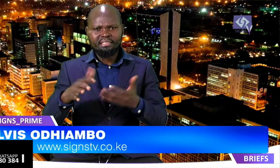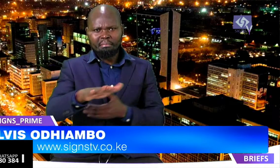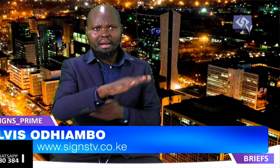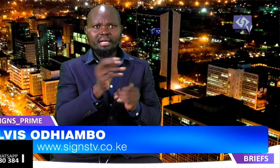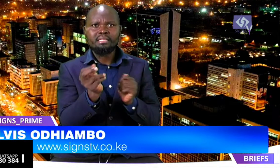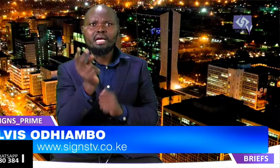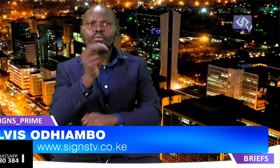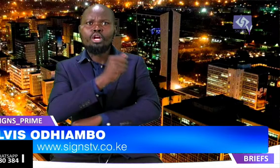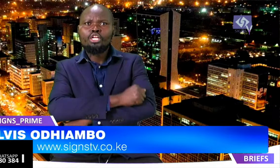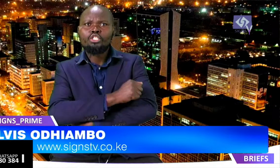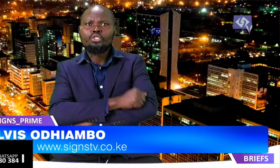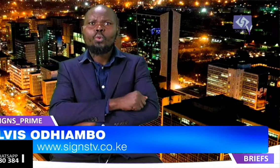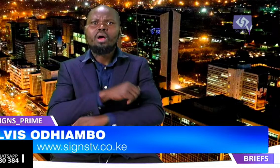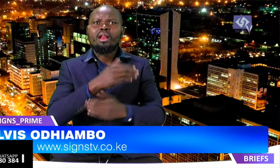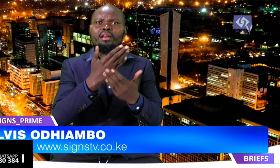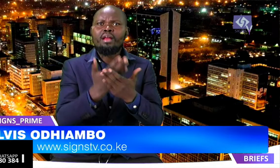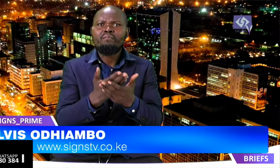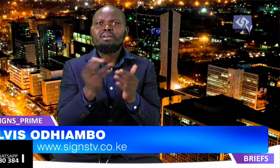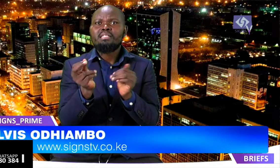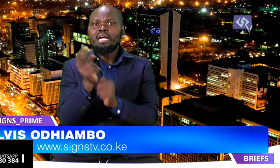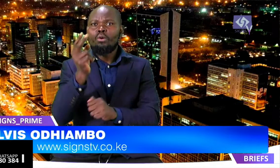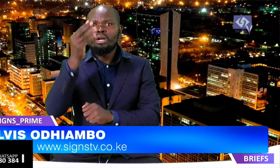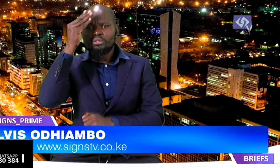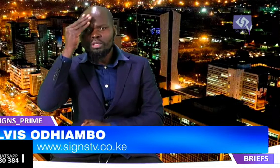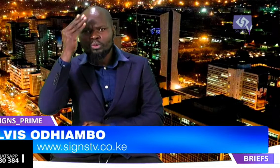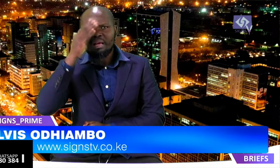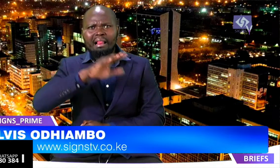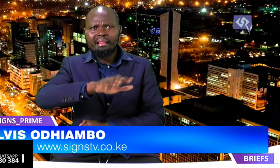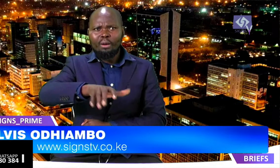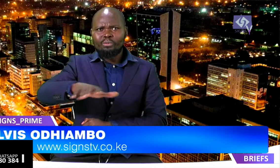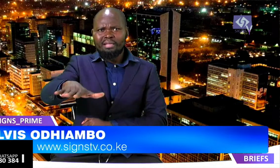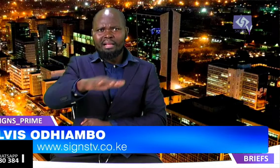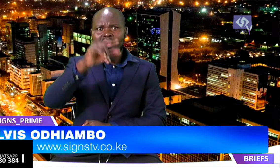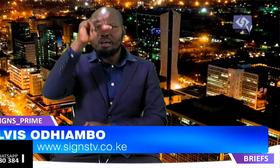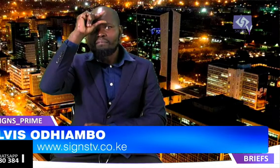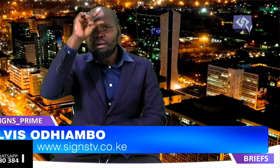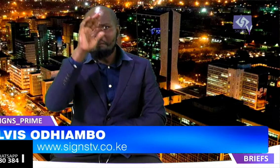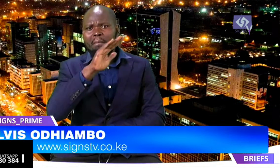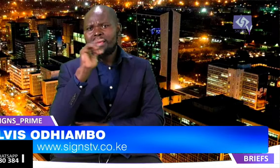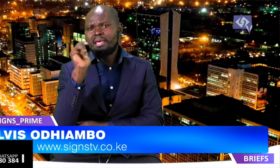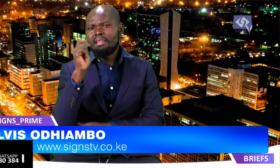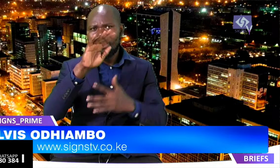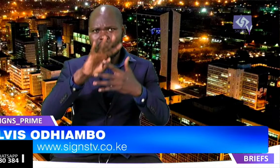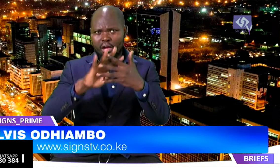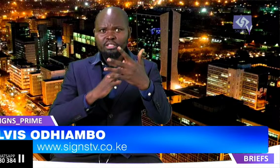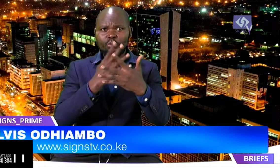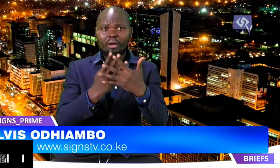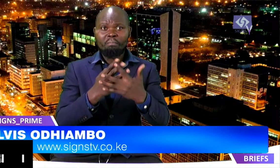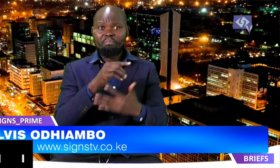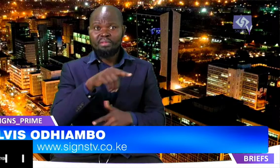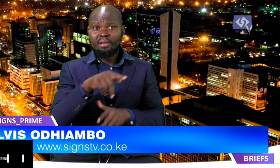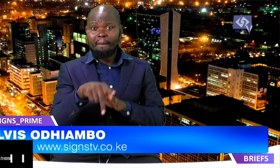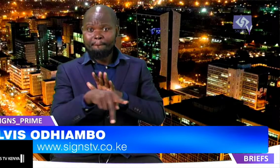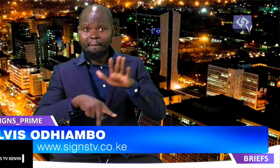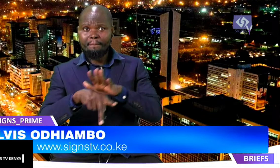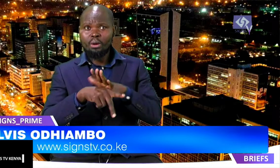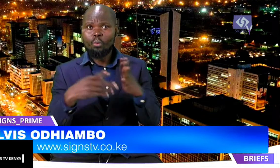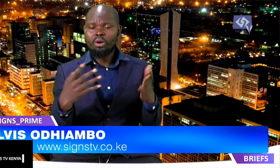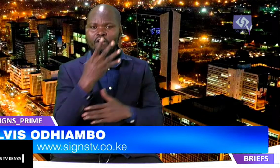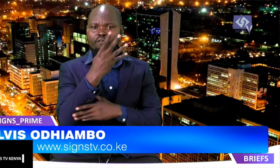of their secondary education courtesy of the Government of Kenya scholarships. The pupils, 46